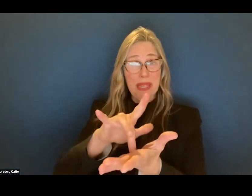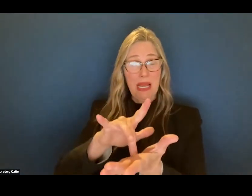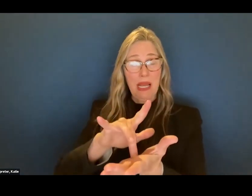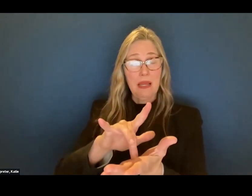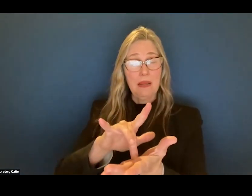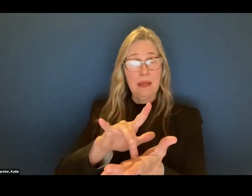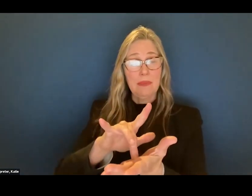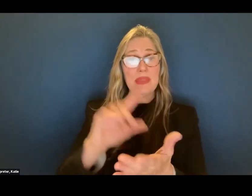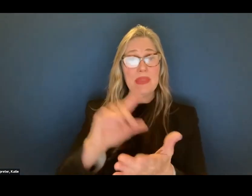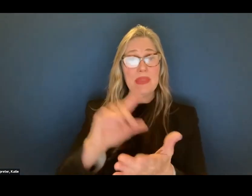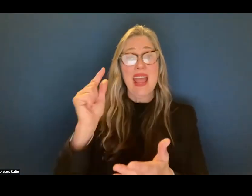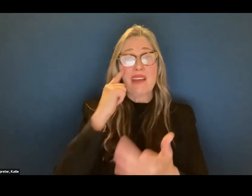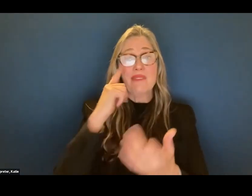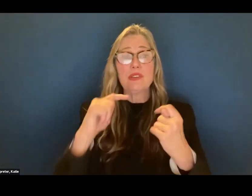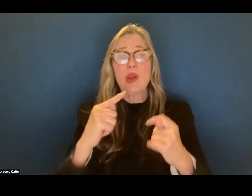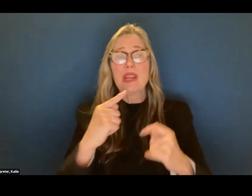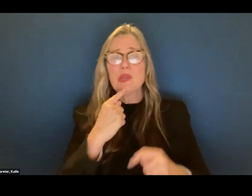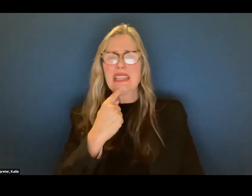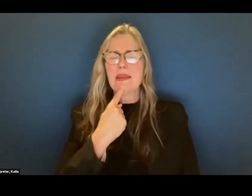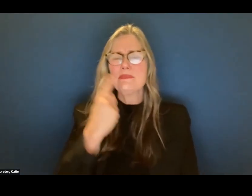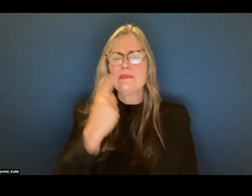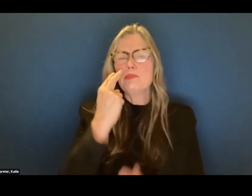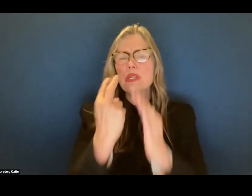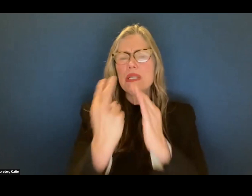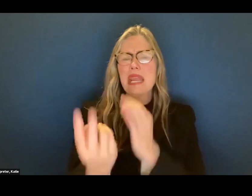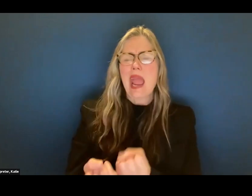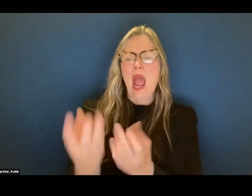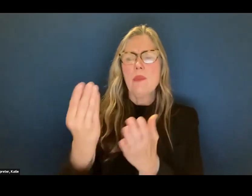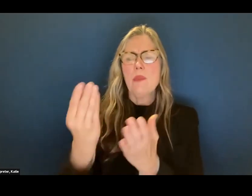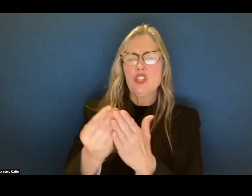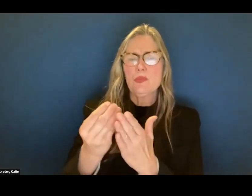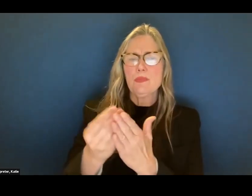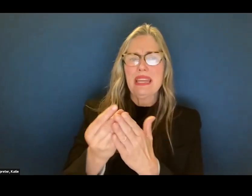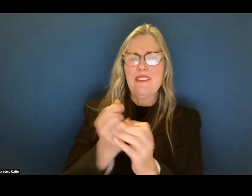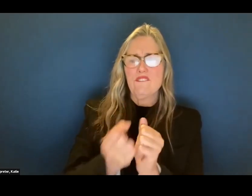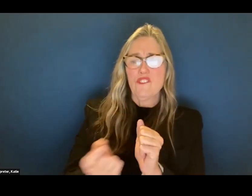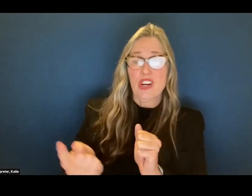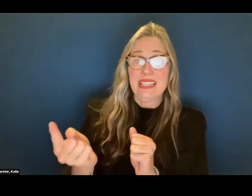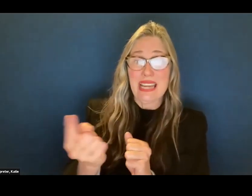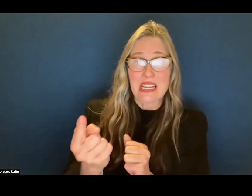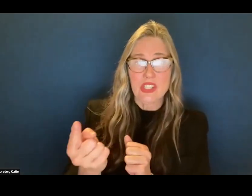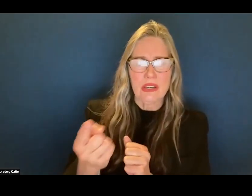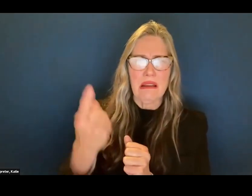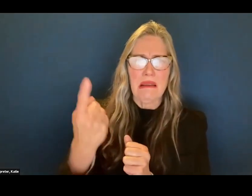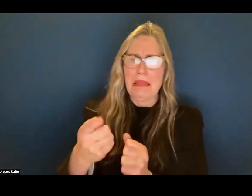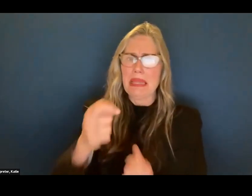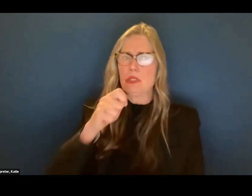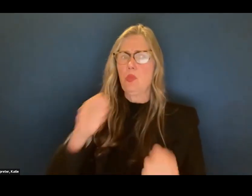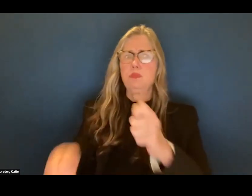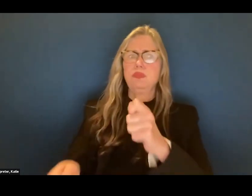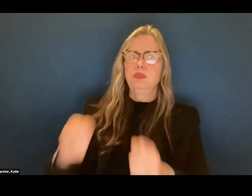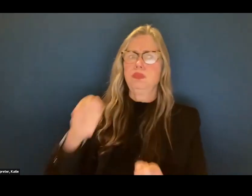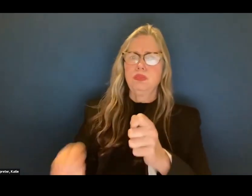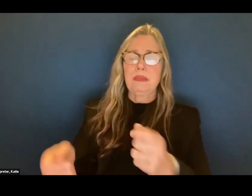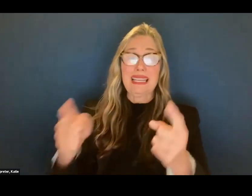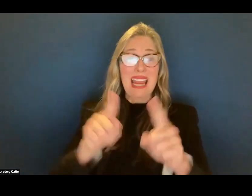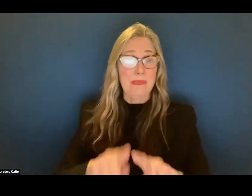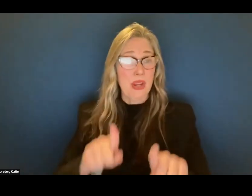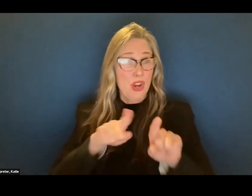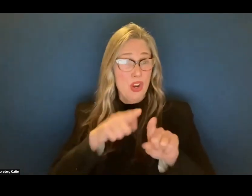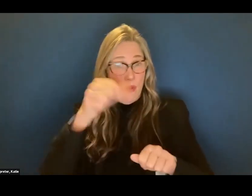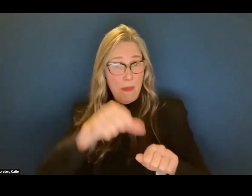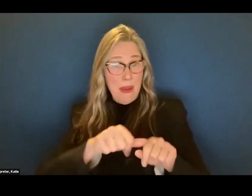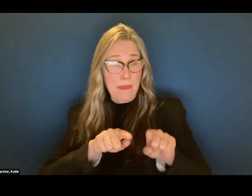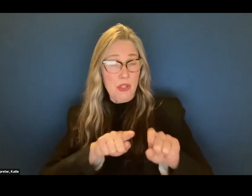the government is trying to say, how much money do we have going forward into next year? So things can happen. So if you remember what happened during